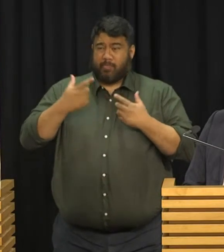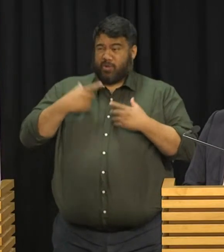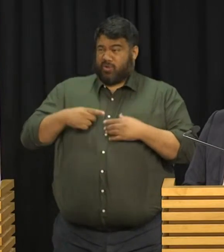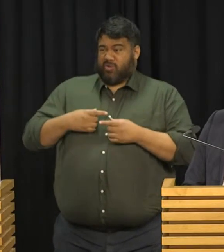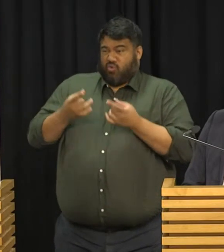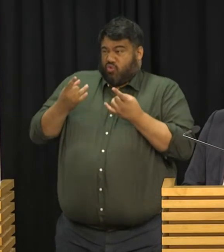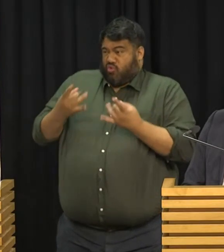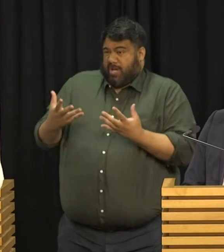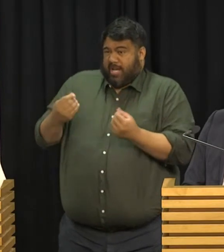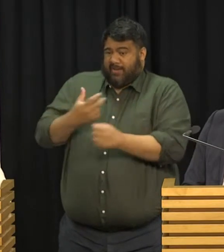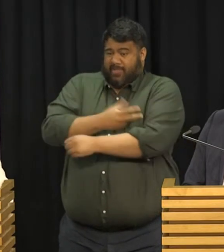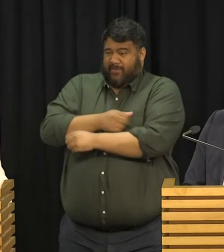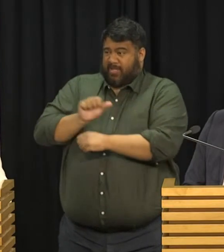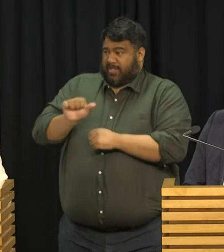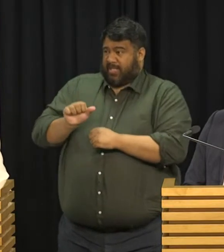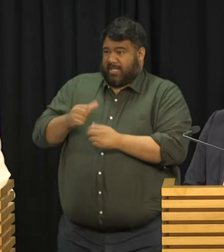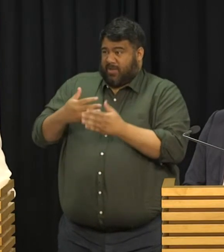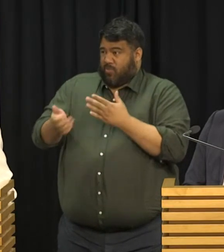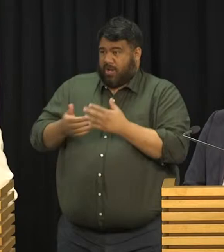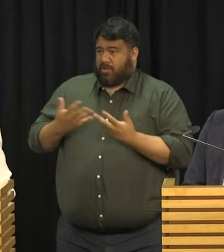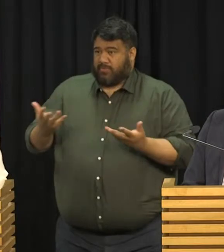our portfolio that fitted that criteria.